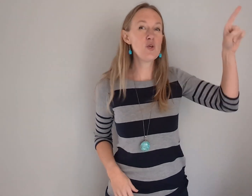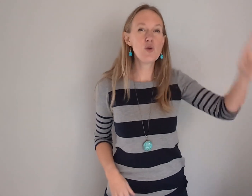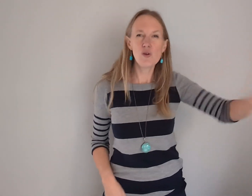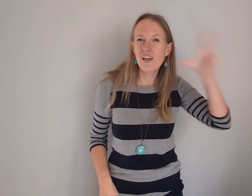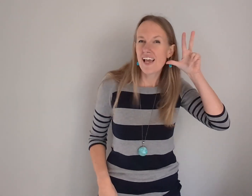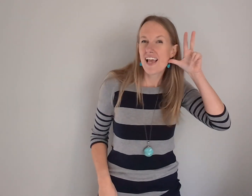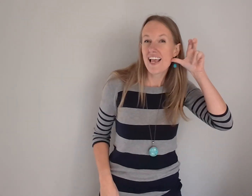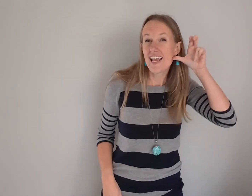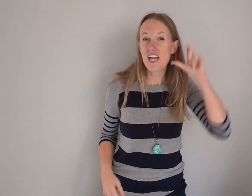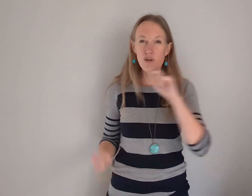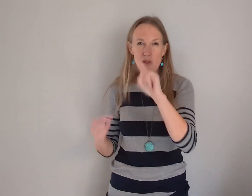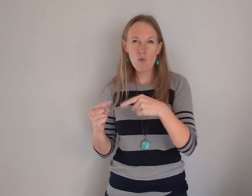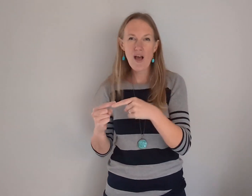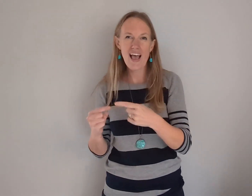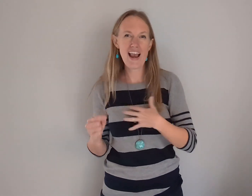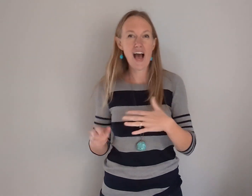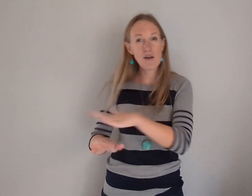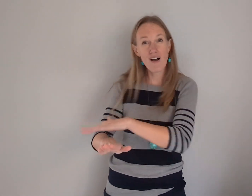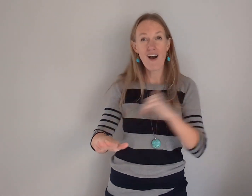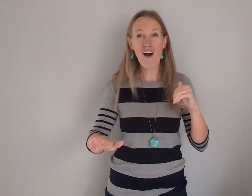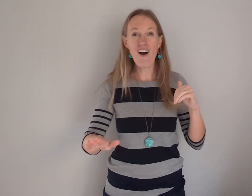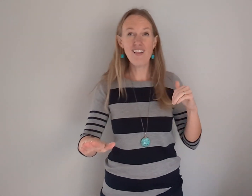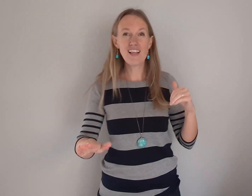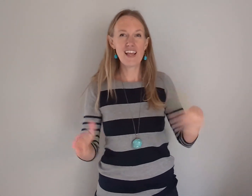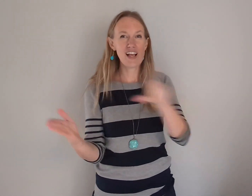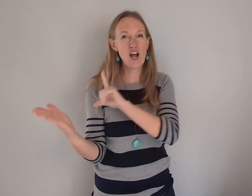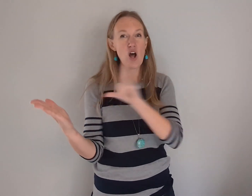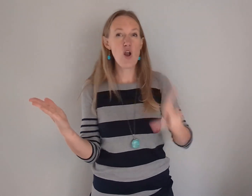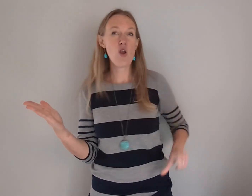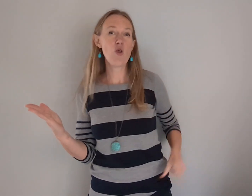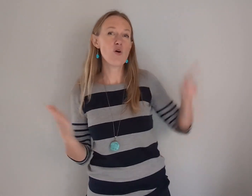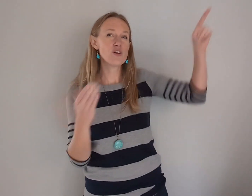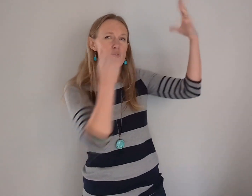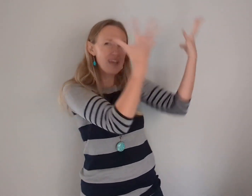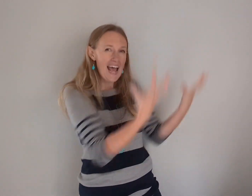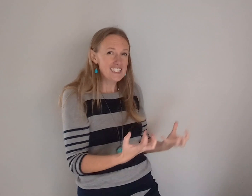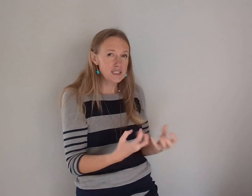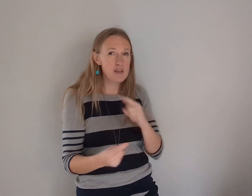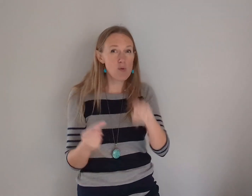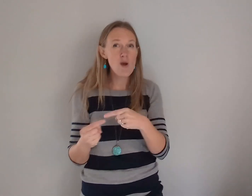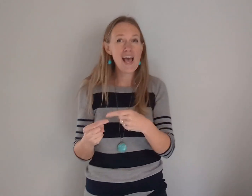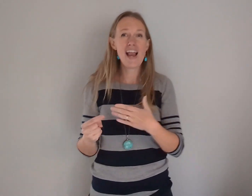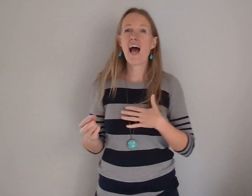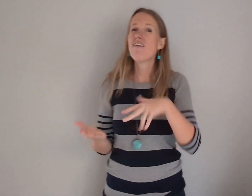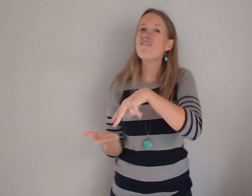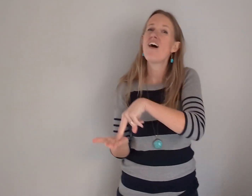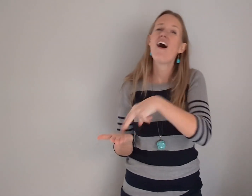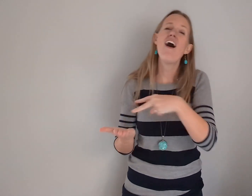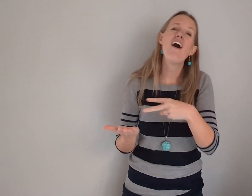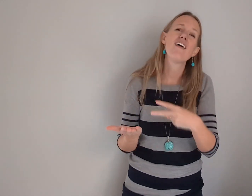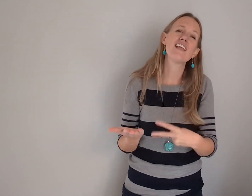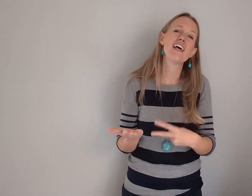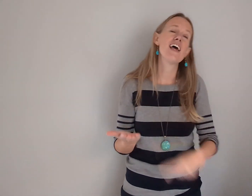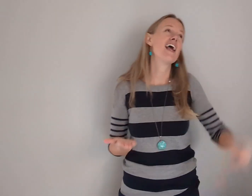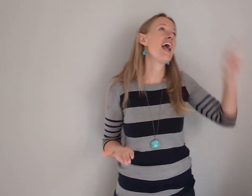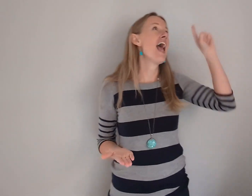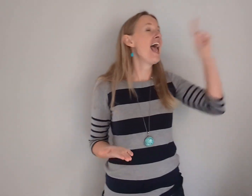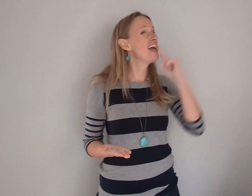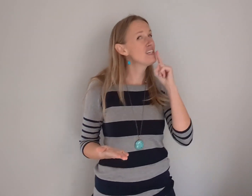you hear me when I'm calling, Lord, you catch me when I'm falling, and